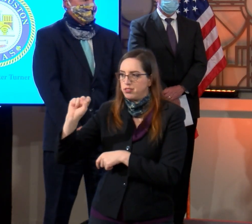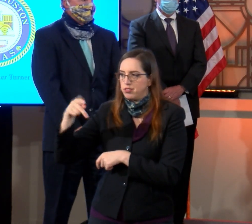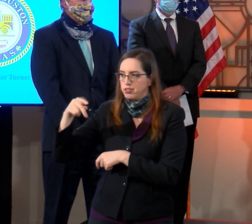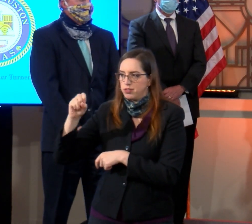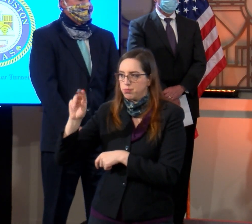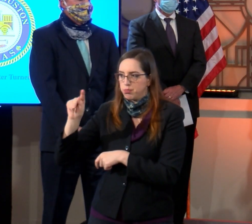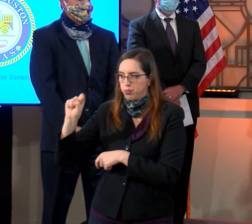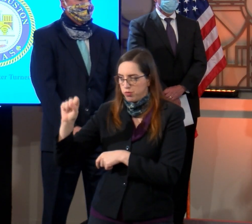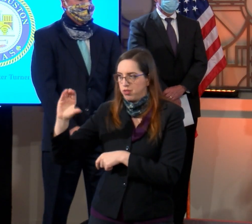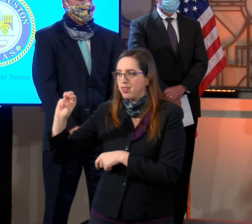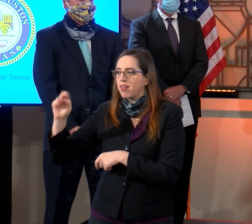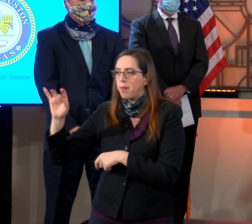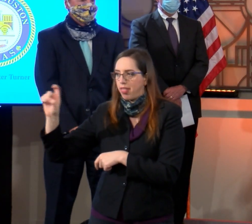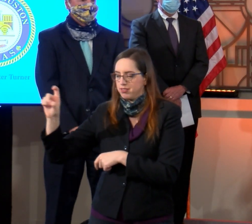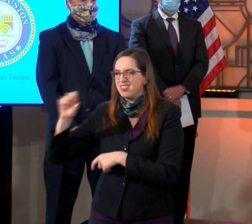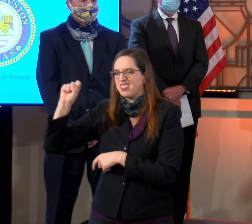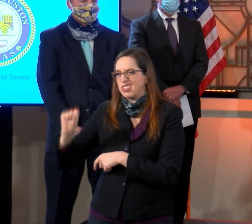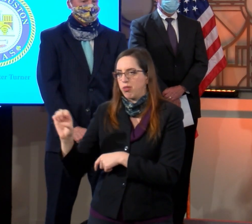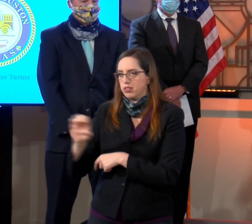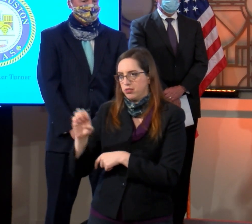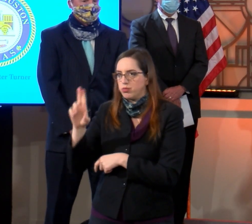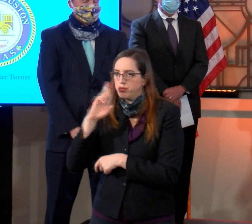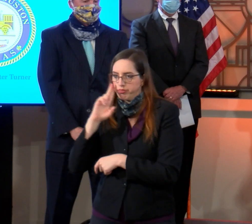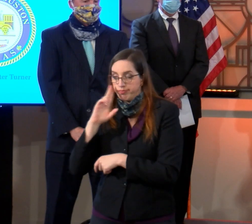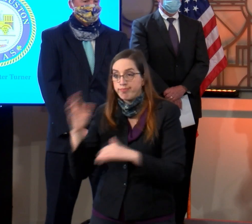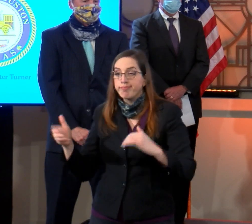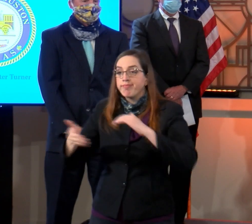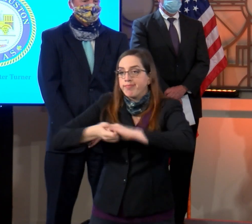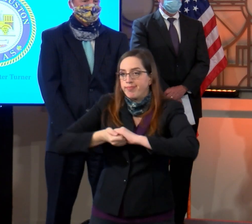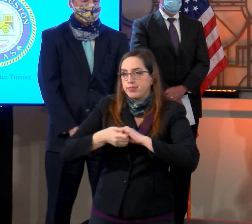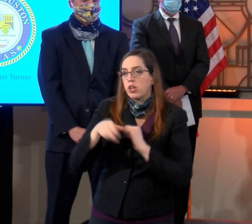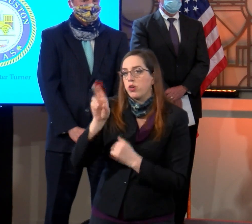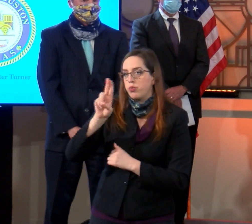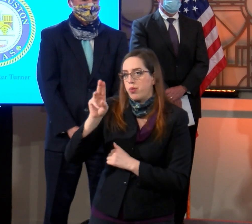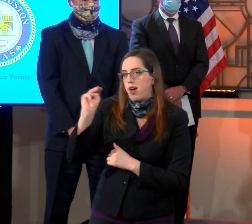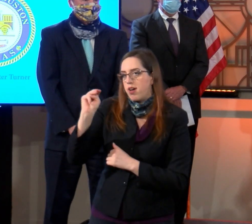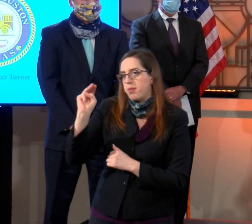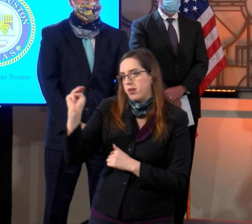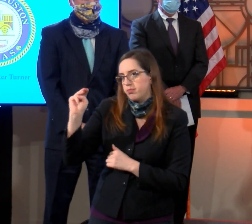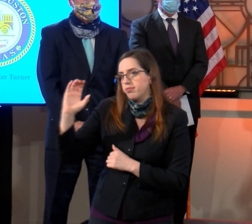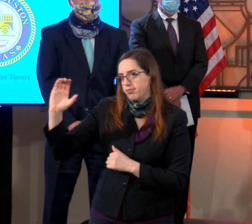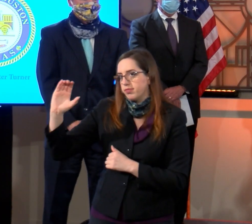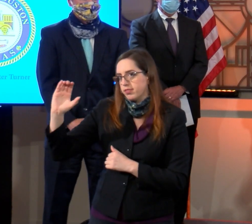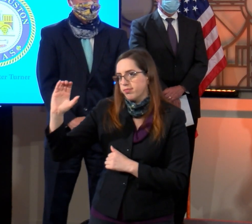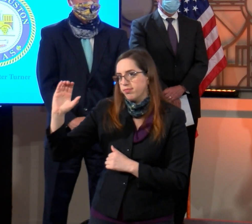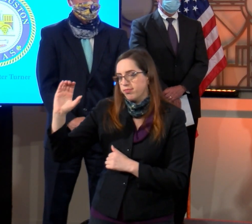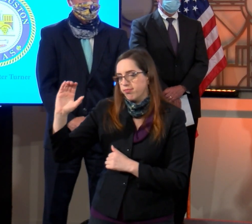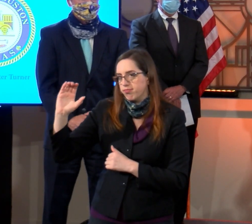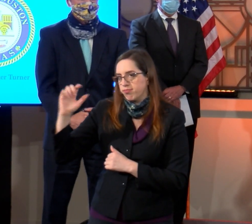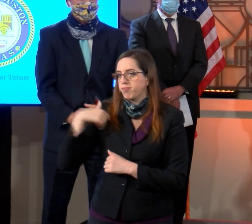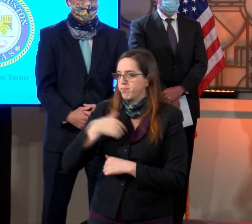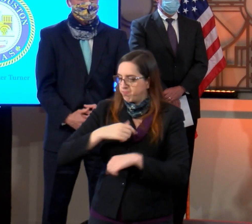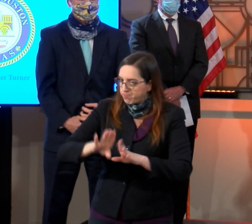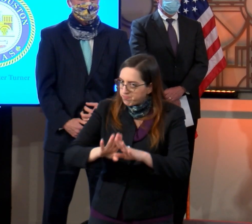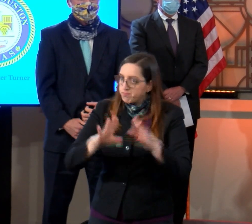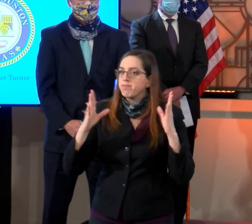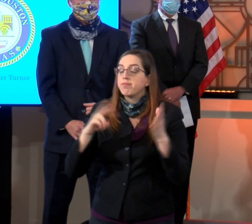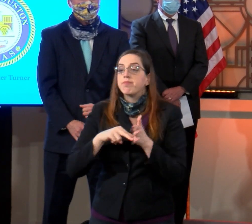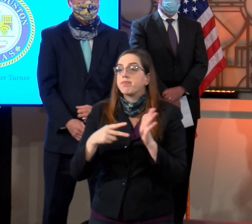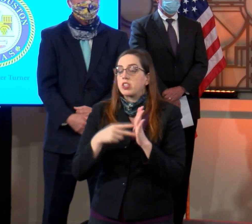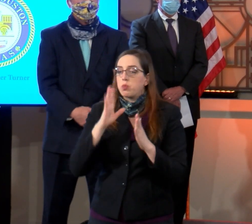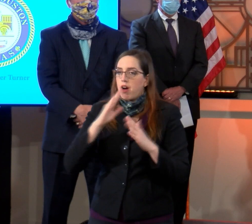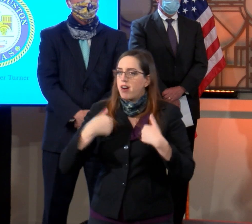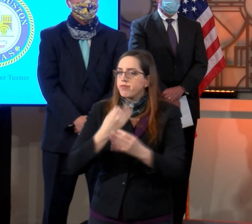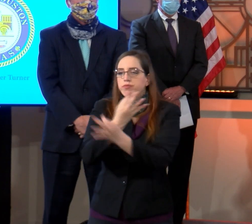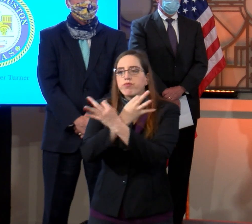Houston. And that was done in partnership with United Memorial Medical Center, UMMC. It will provide